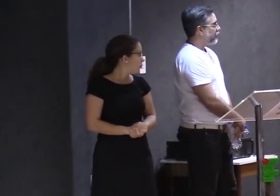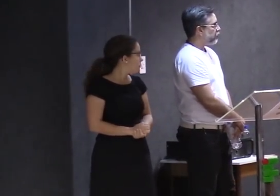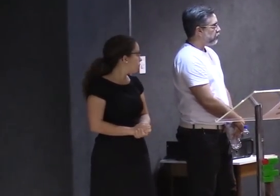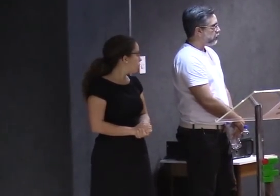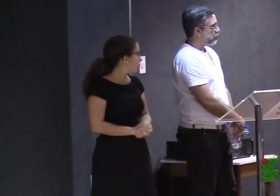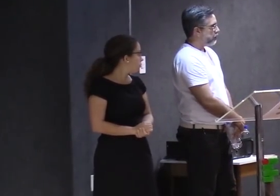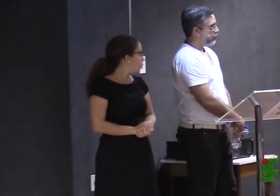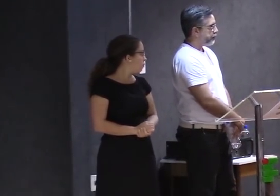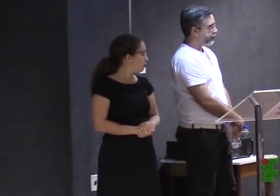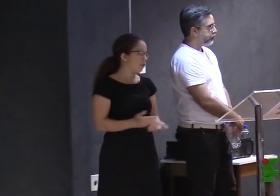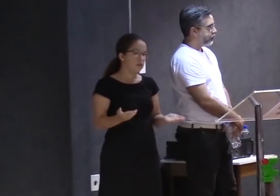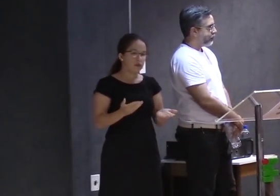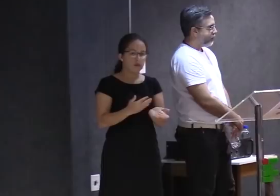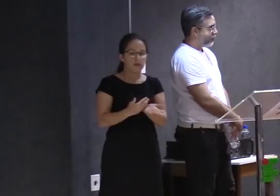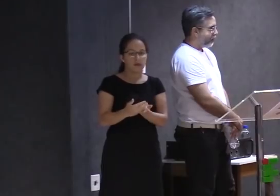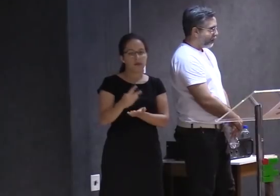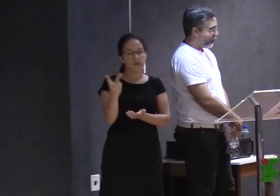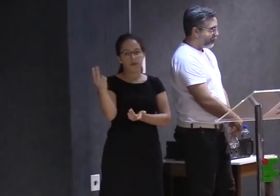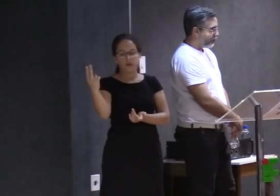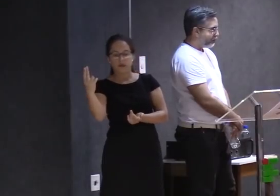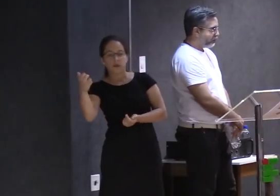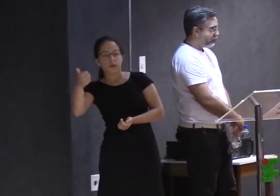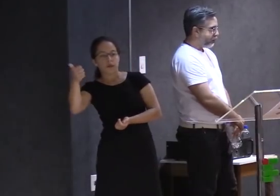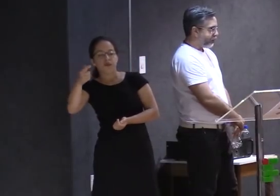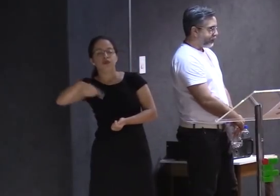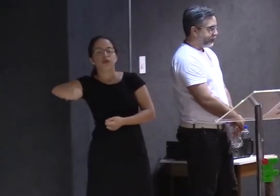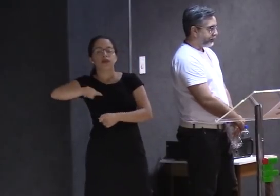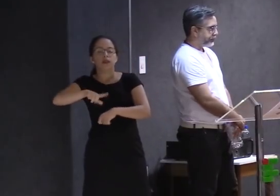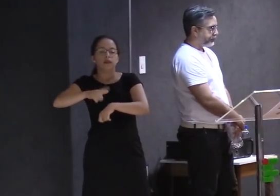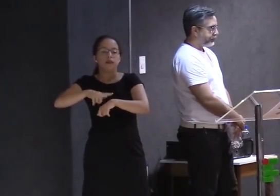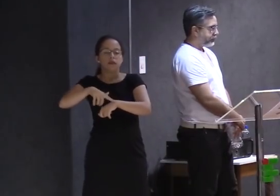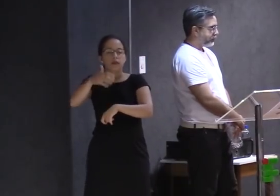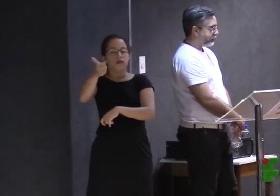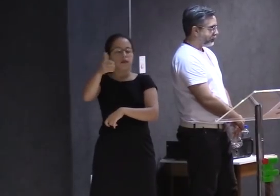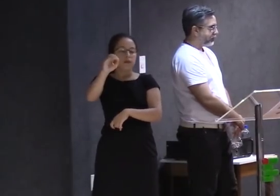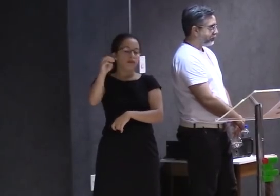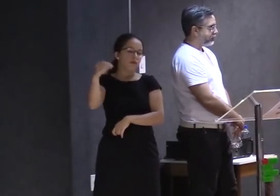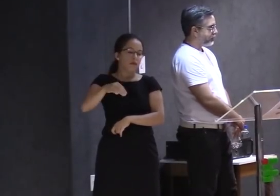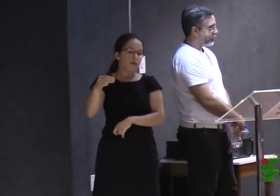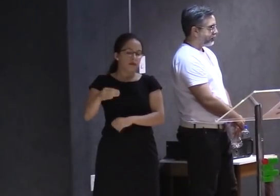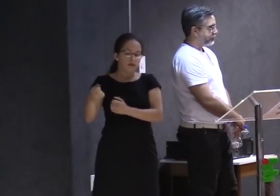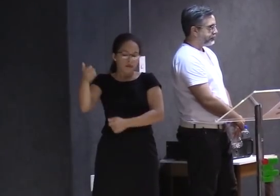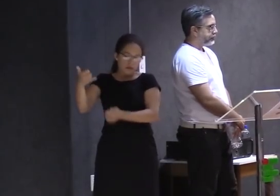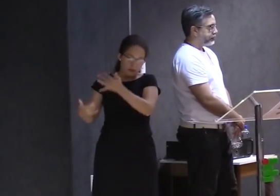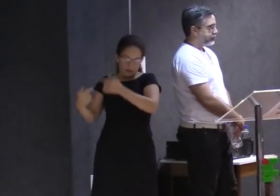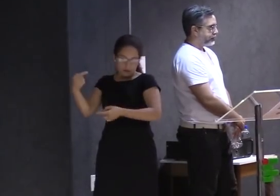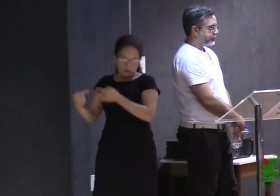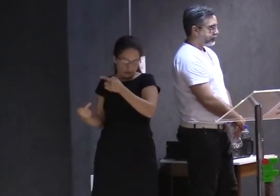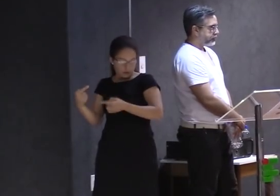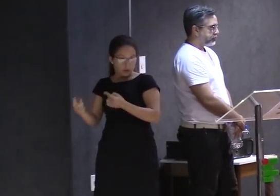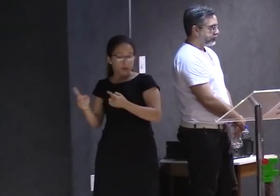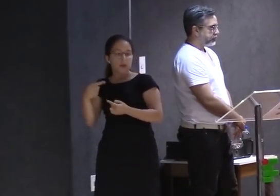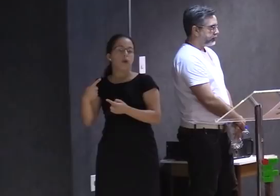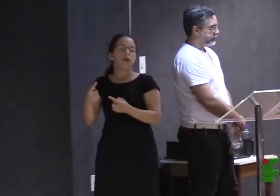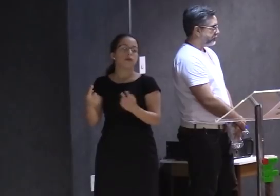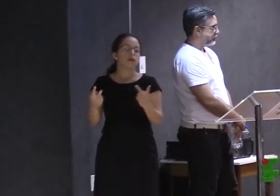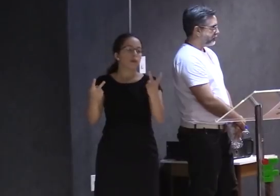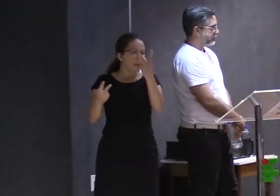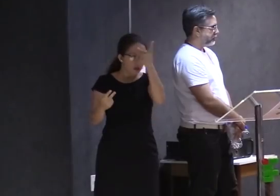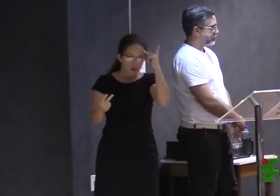discuss. Vamos começar com os primeiros pares, vocês terão 10 minutos para falar sobre isso e depois nós teremos que trocar os